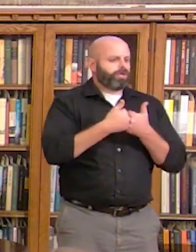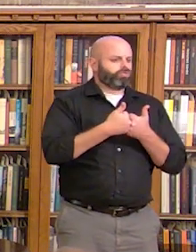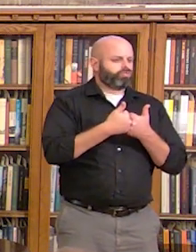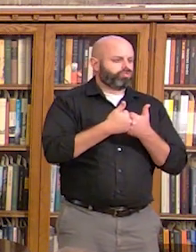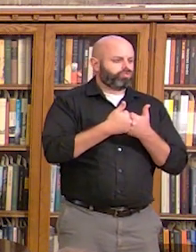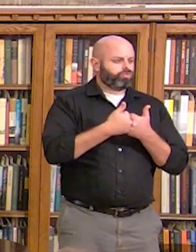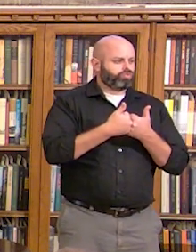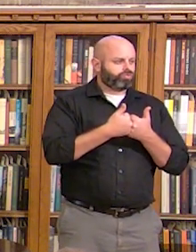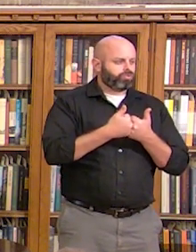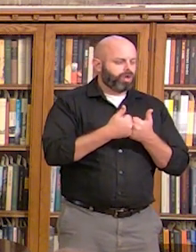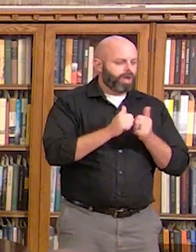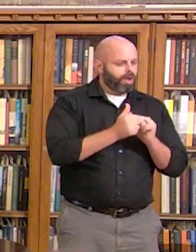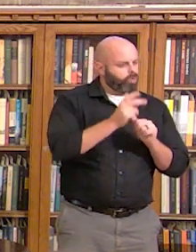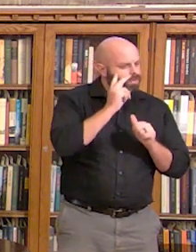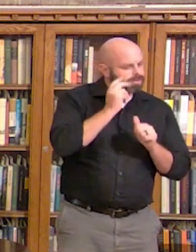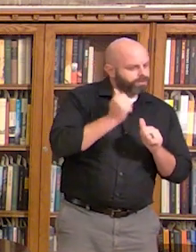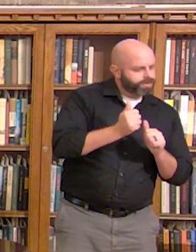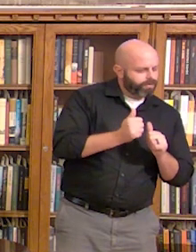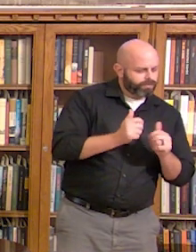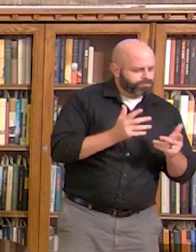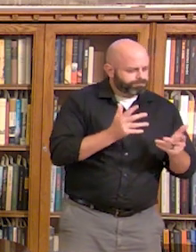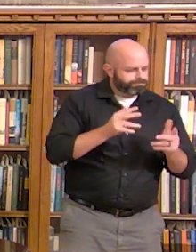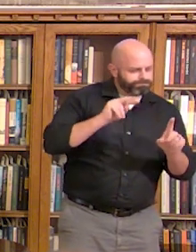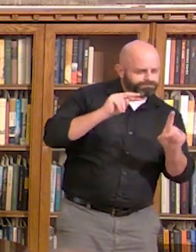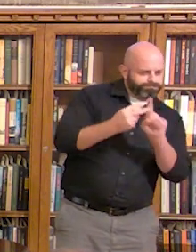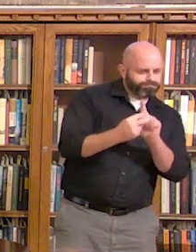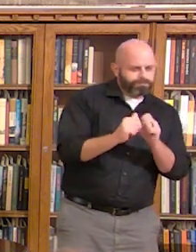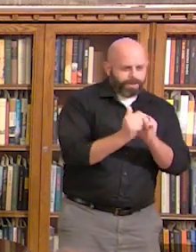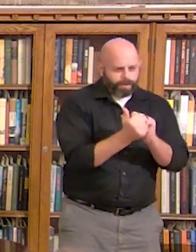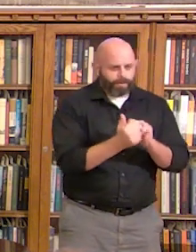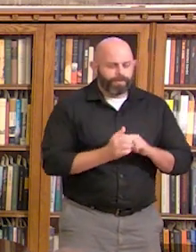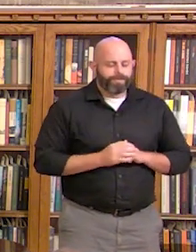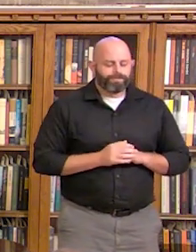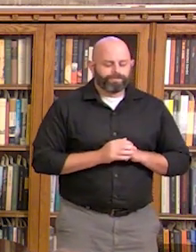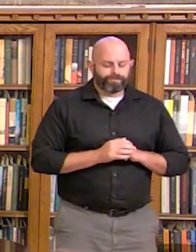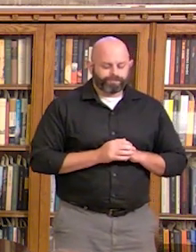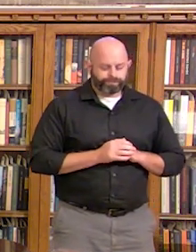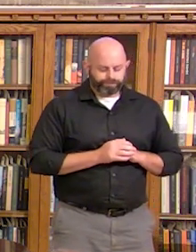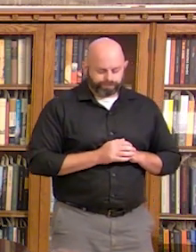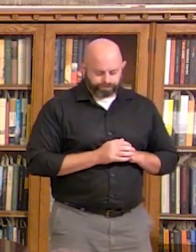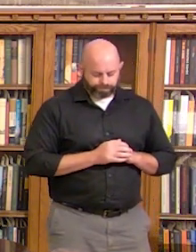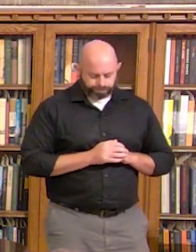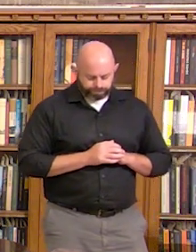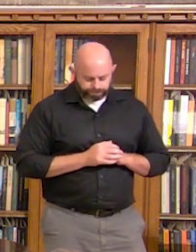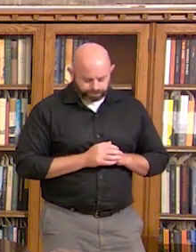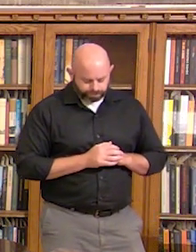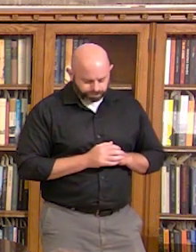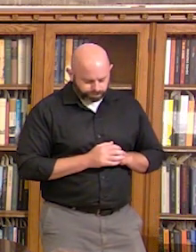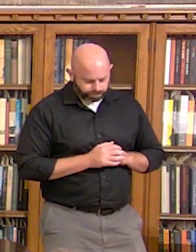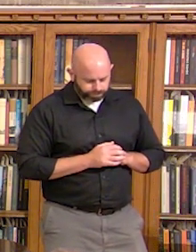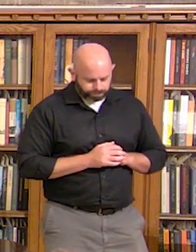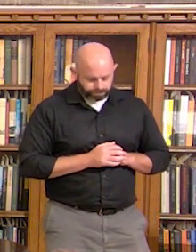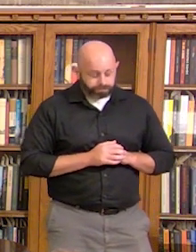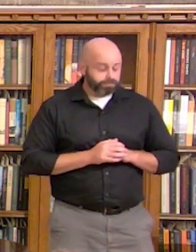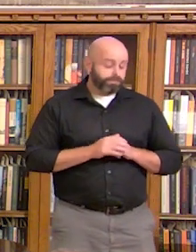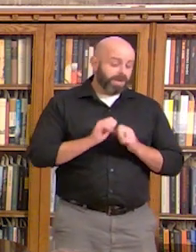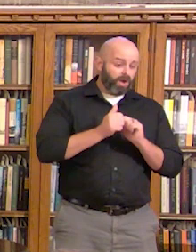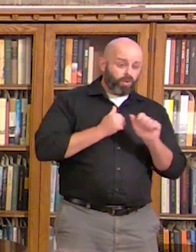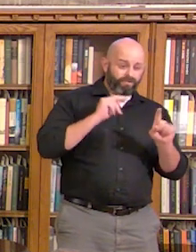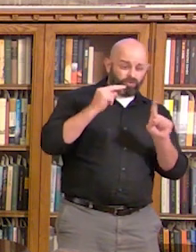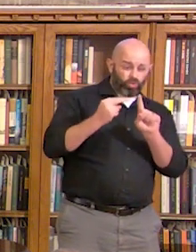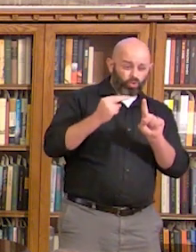you see yourselves how do you operate it it changes daily